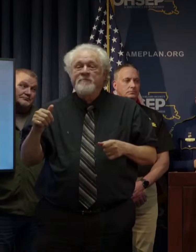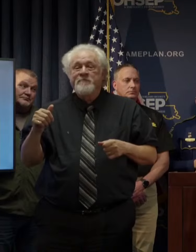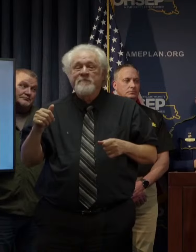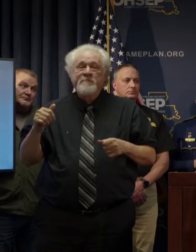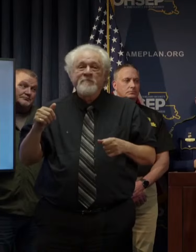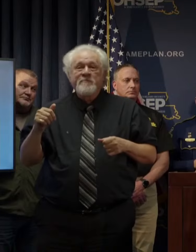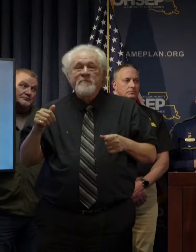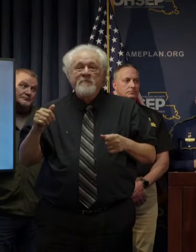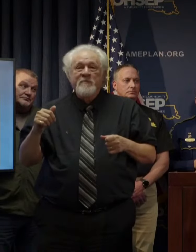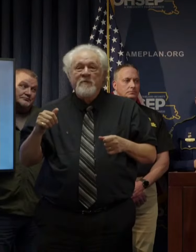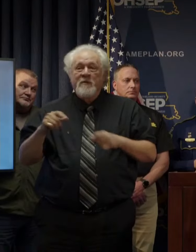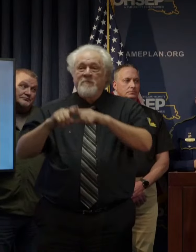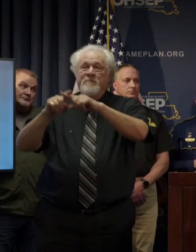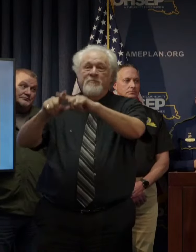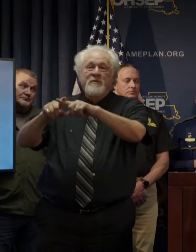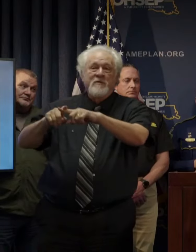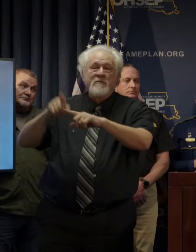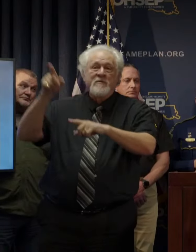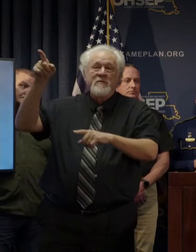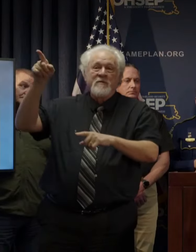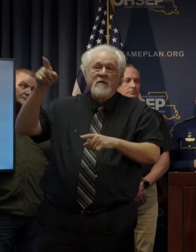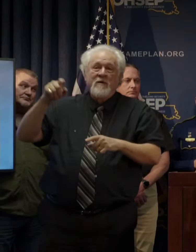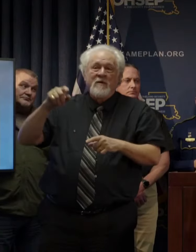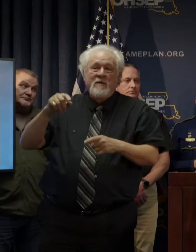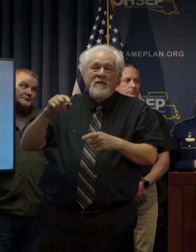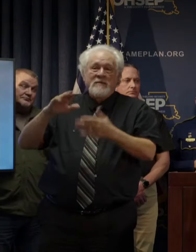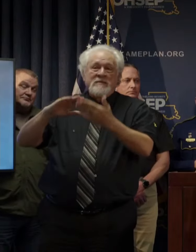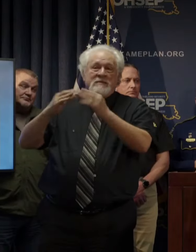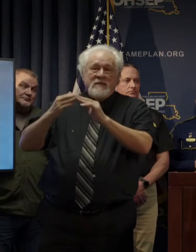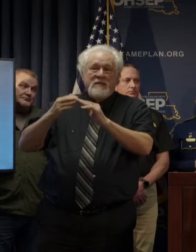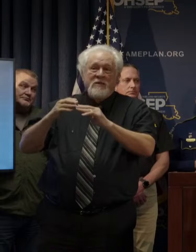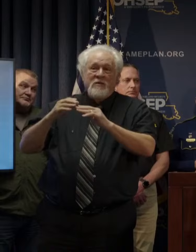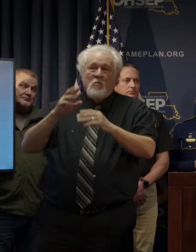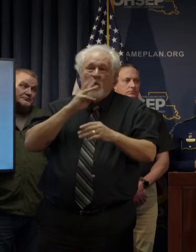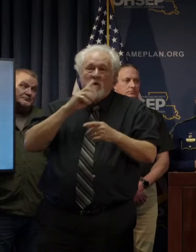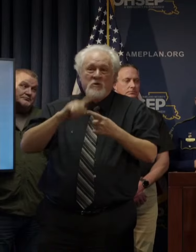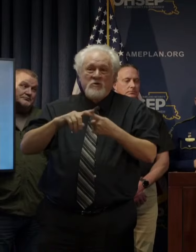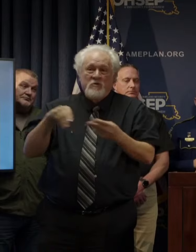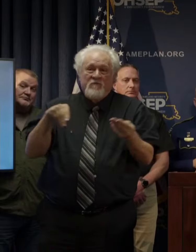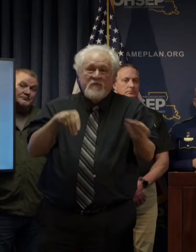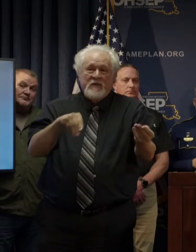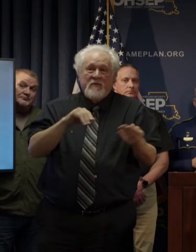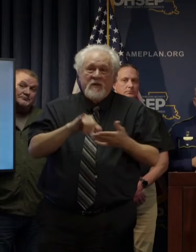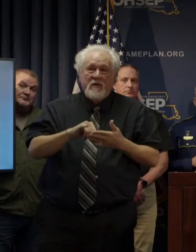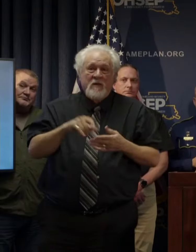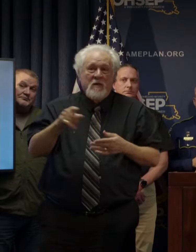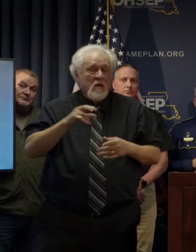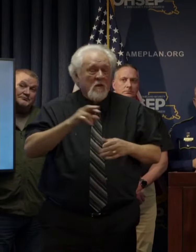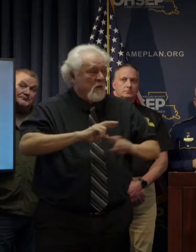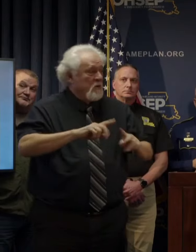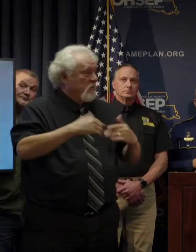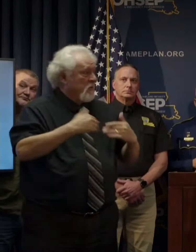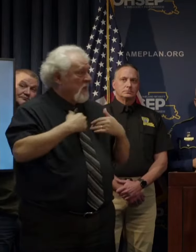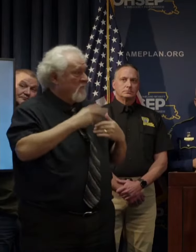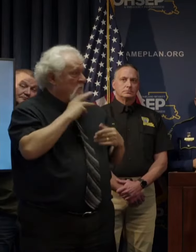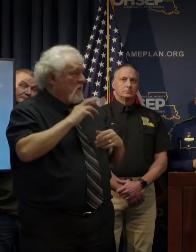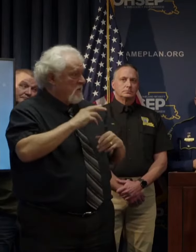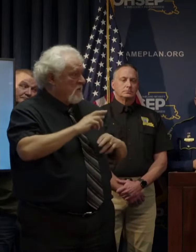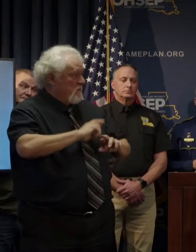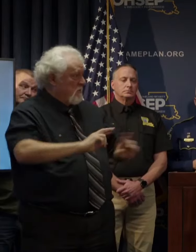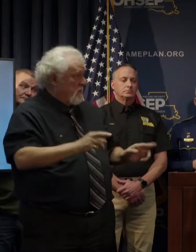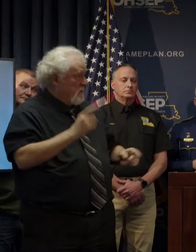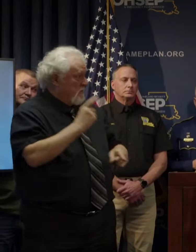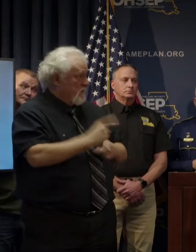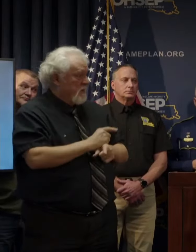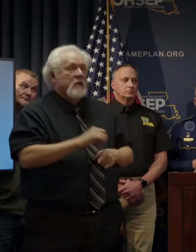not rely on your municipal water supply to feed that. So you should be prepared to have water on hand.